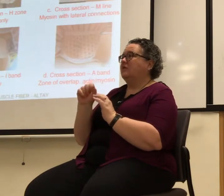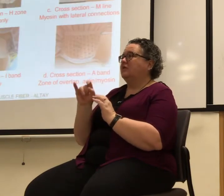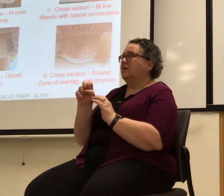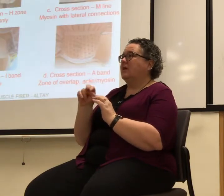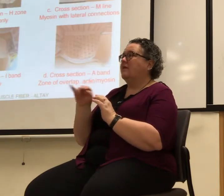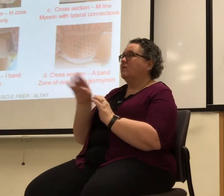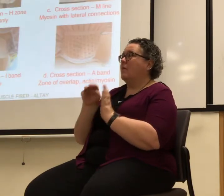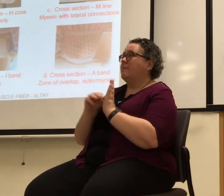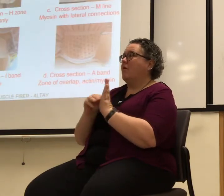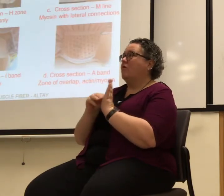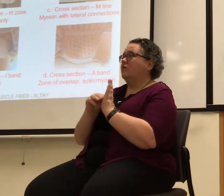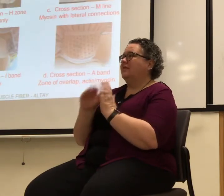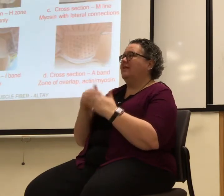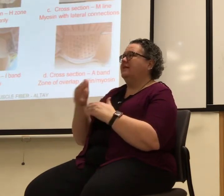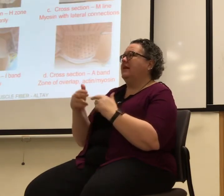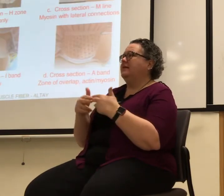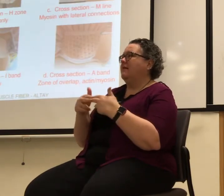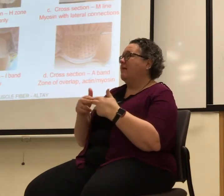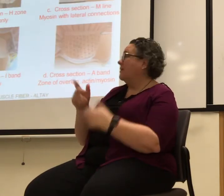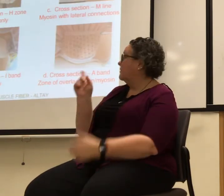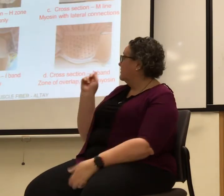slide.